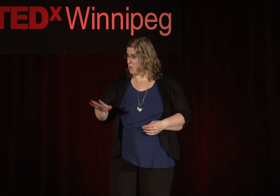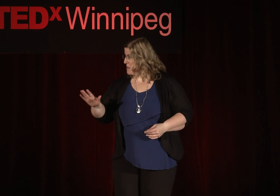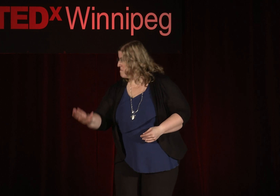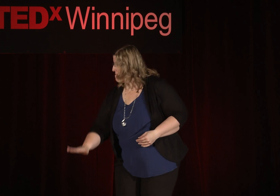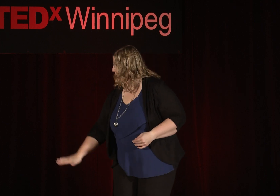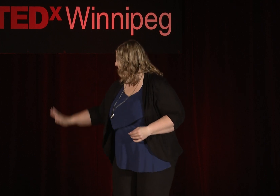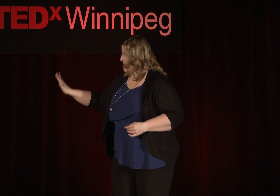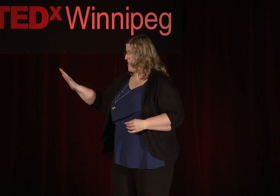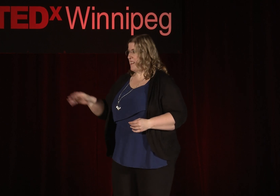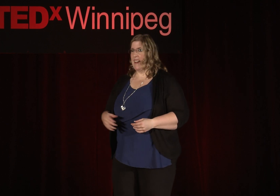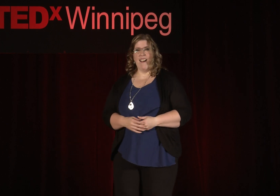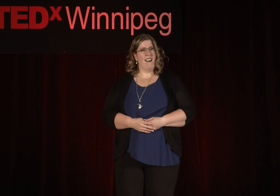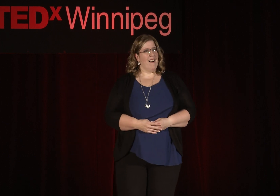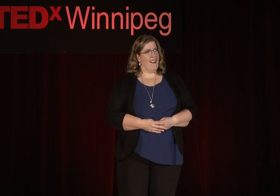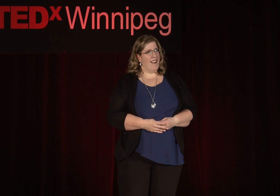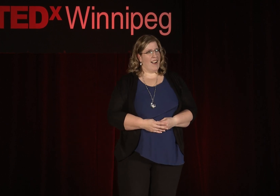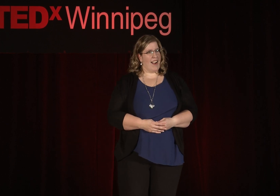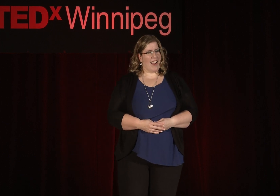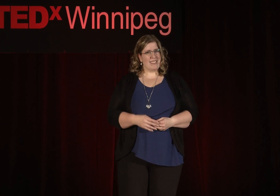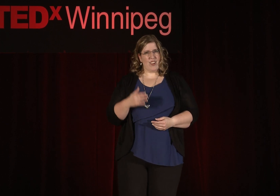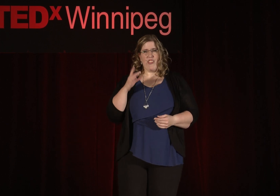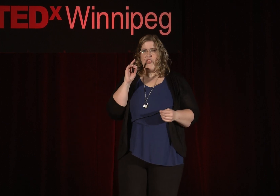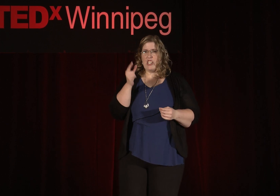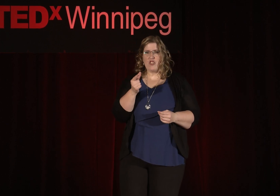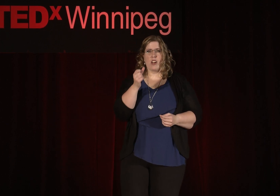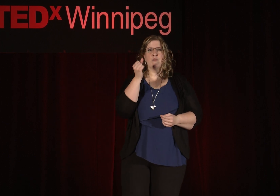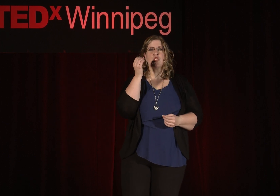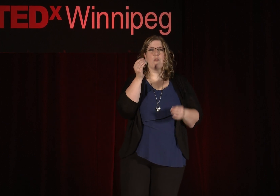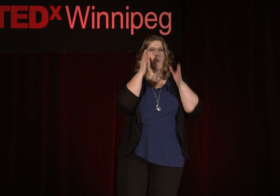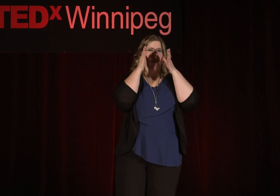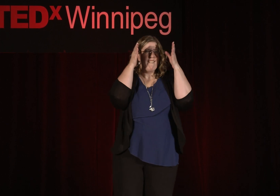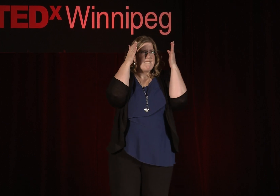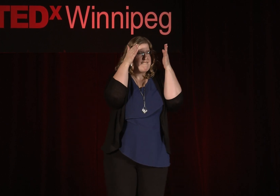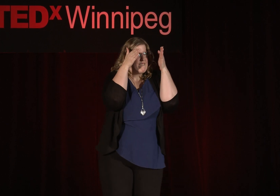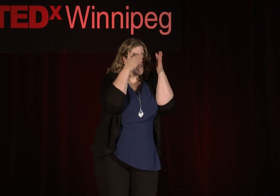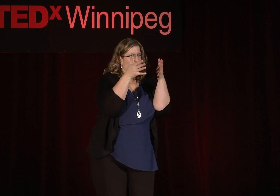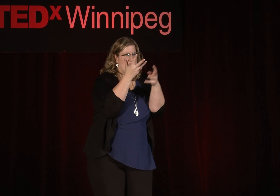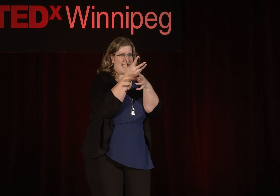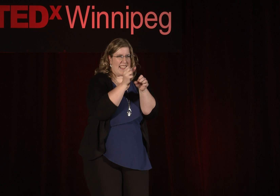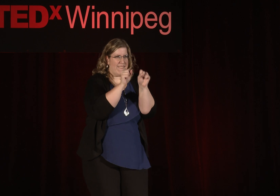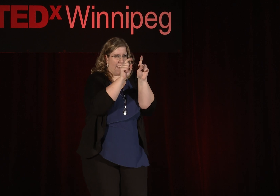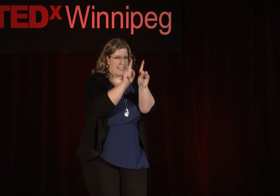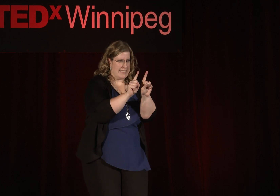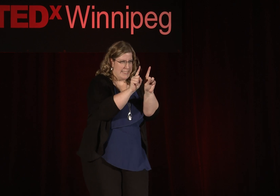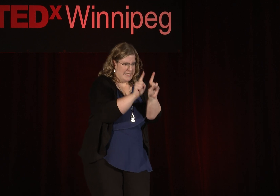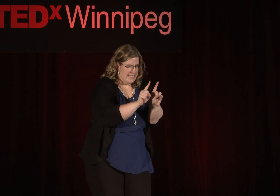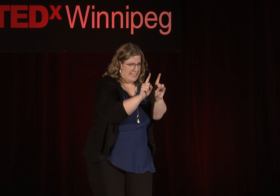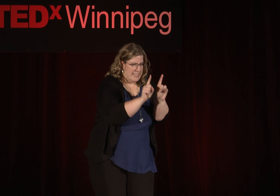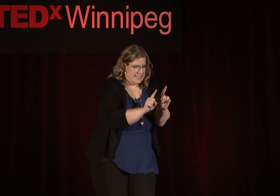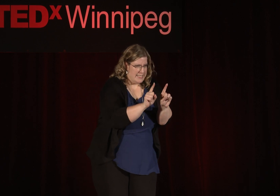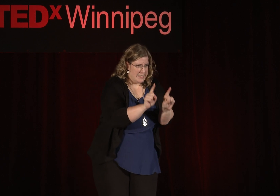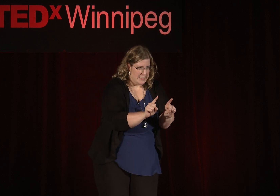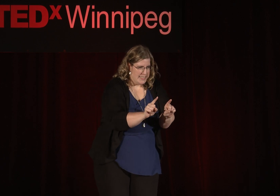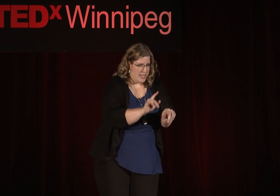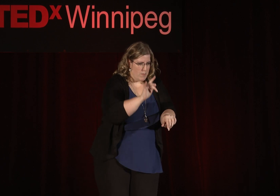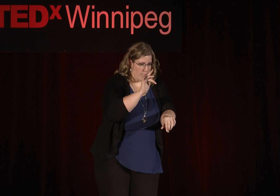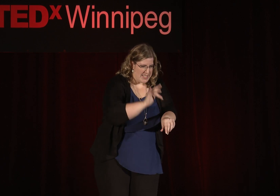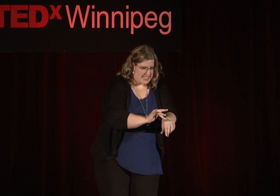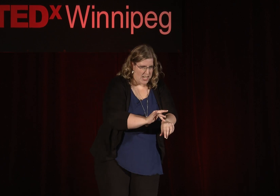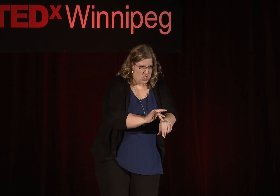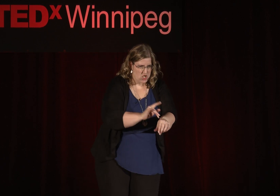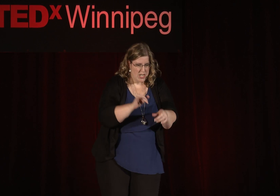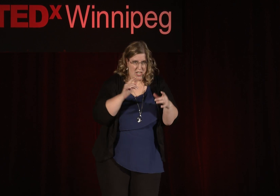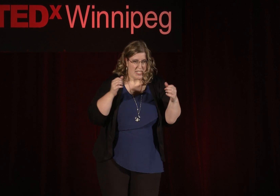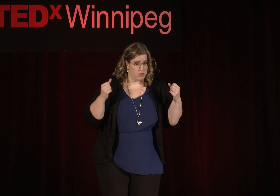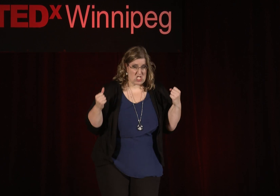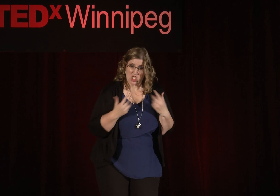they touched the dog's back. And the dog at this point was so focused on guiding his handler safely down the stairs that when